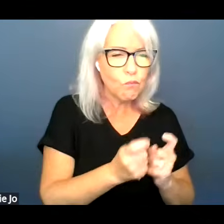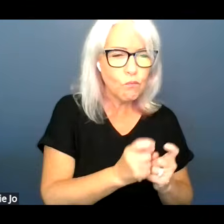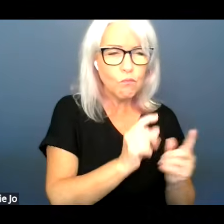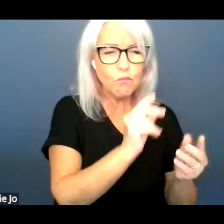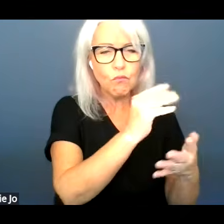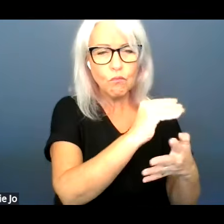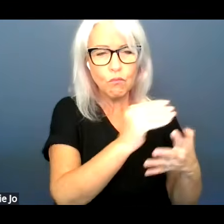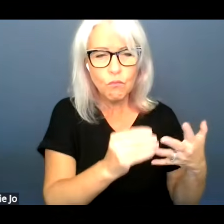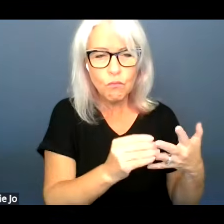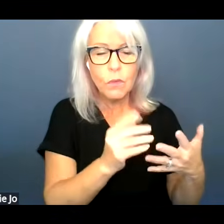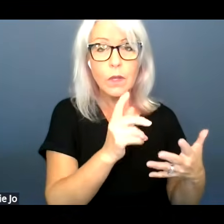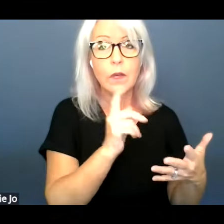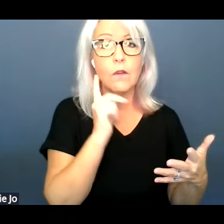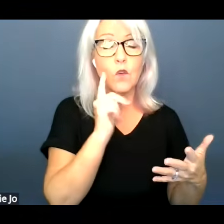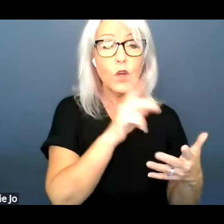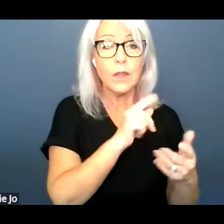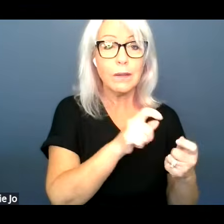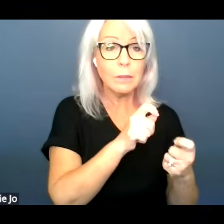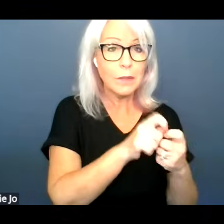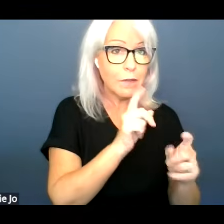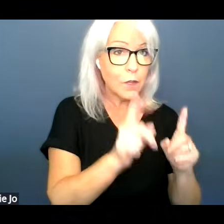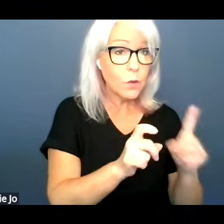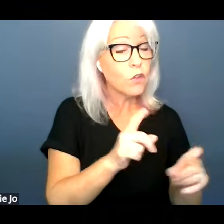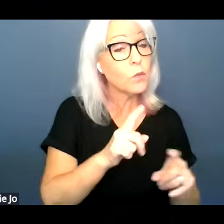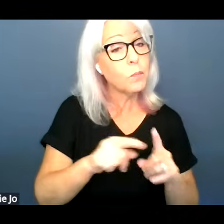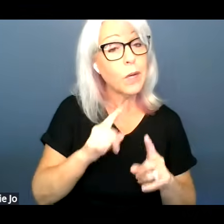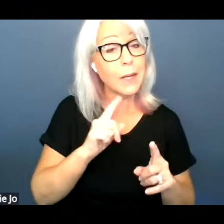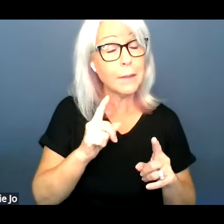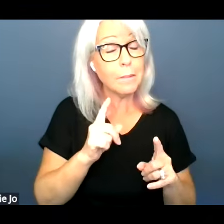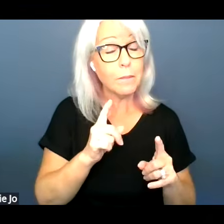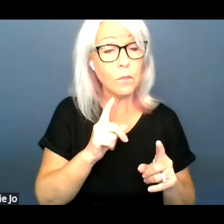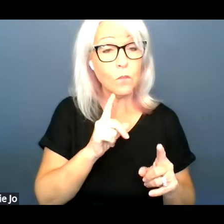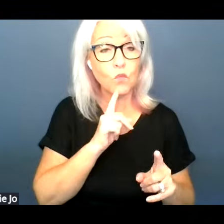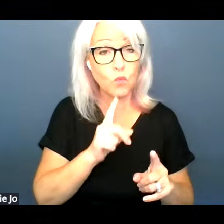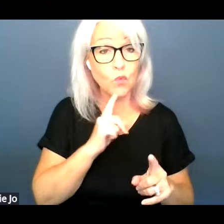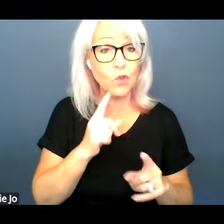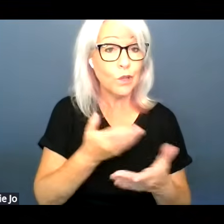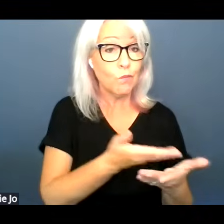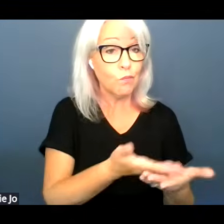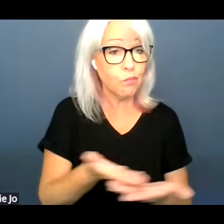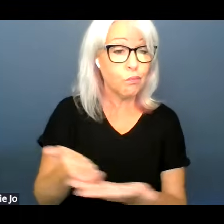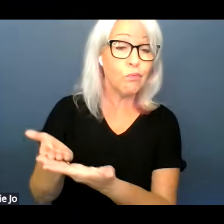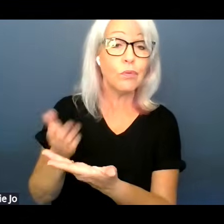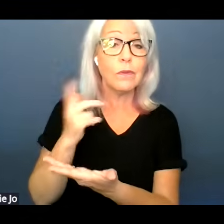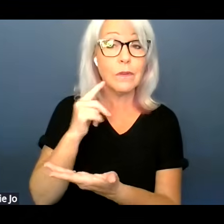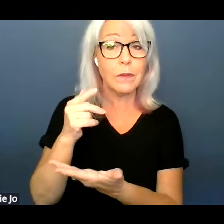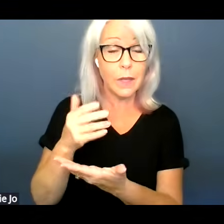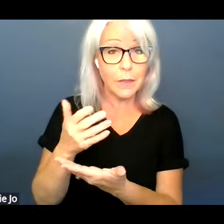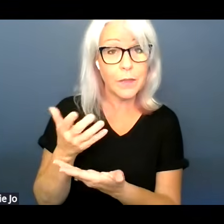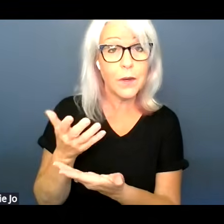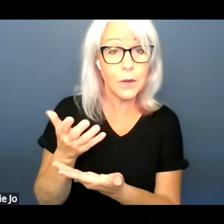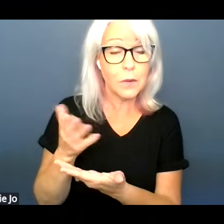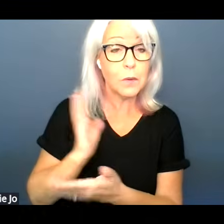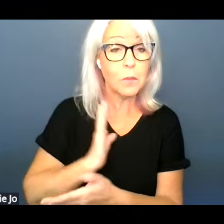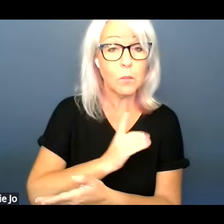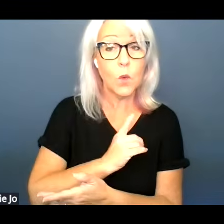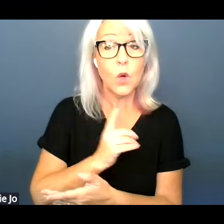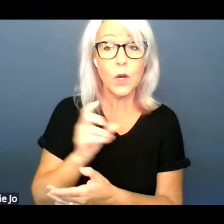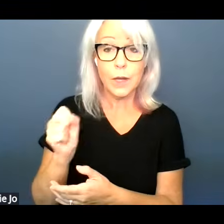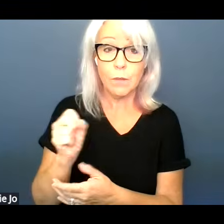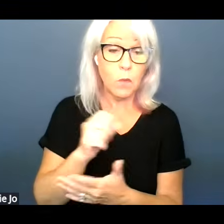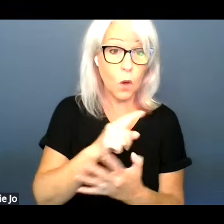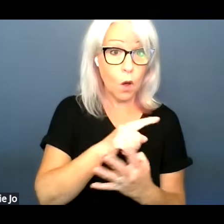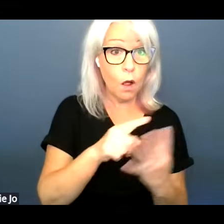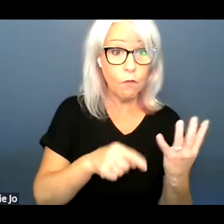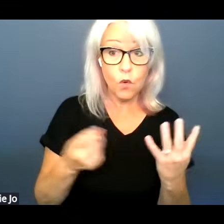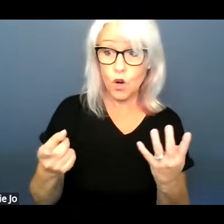but it, in broad strokes, tracks with the petition summary language that this board that you three, and in fact, all four of you had